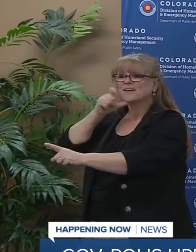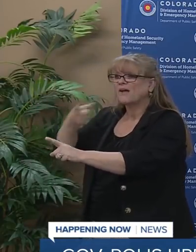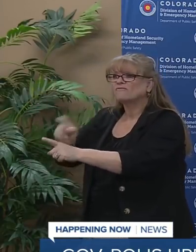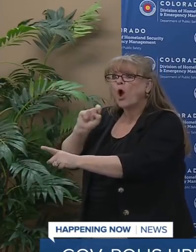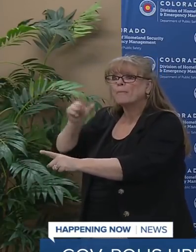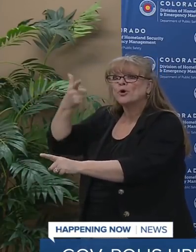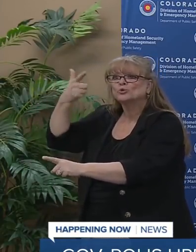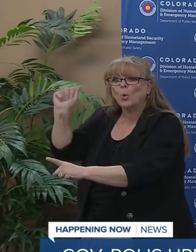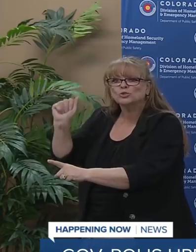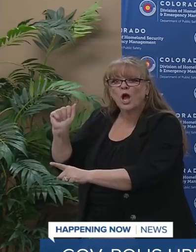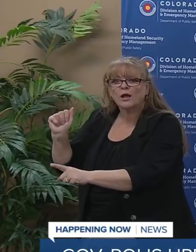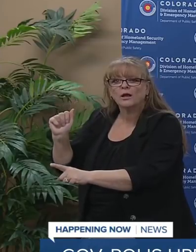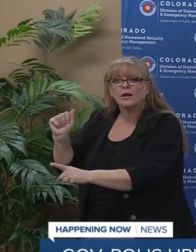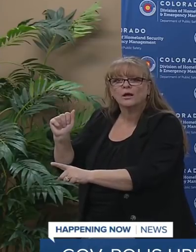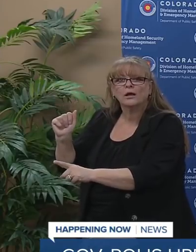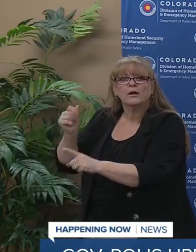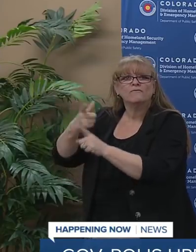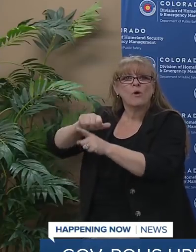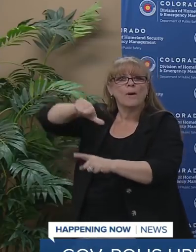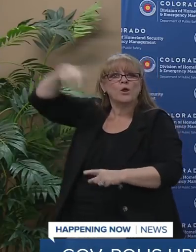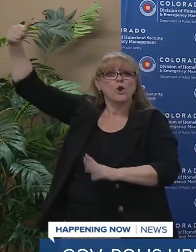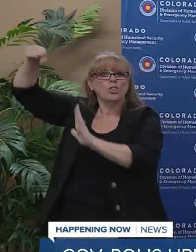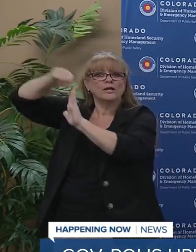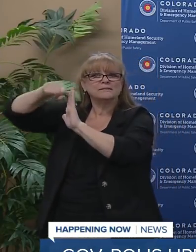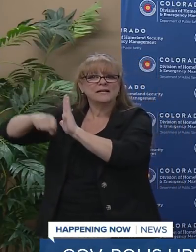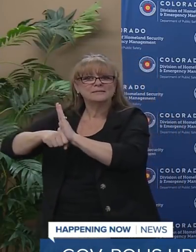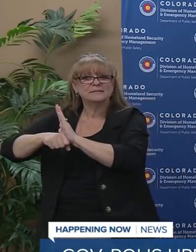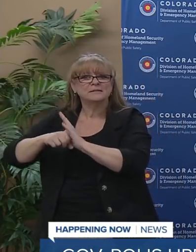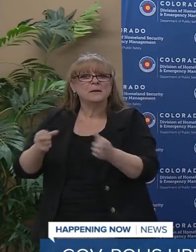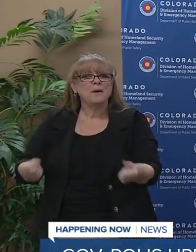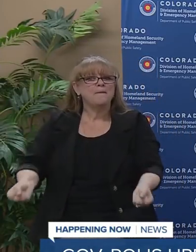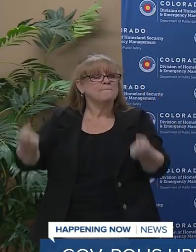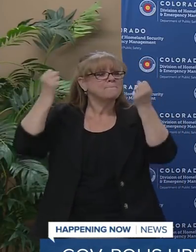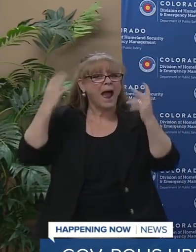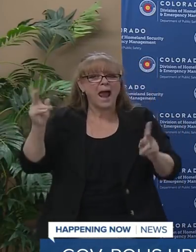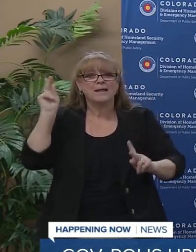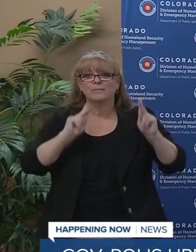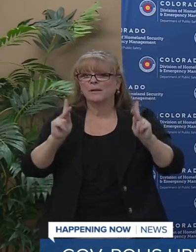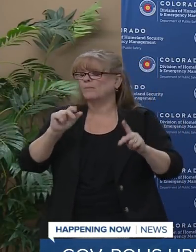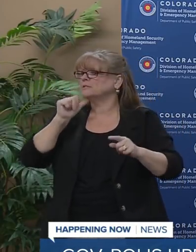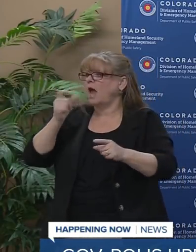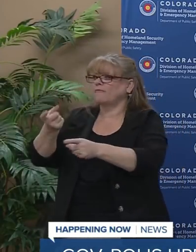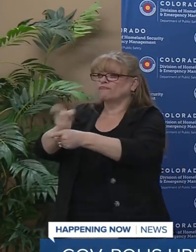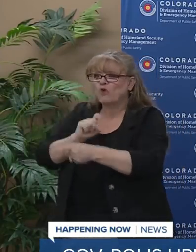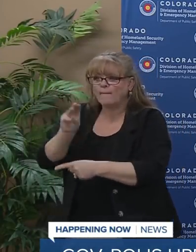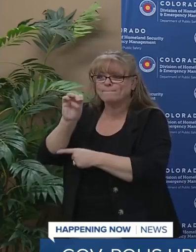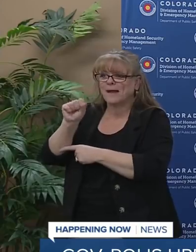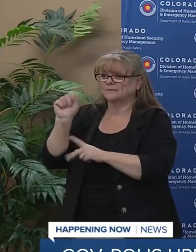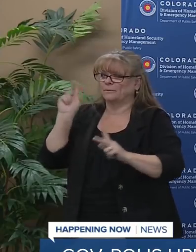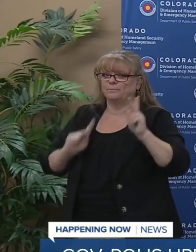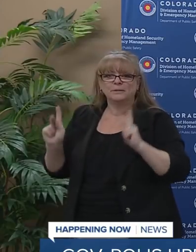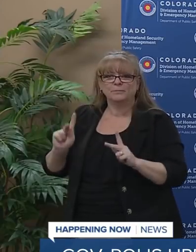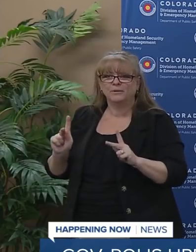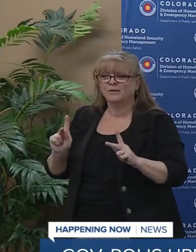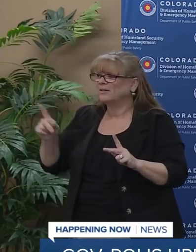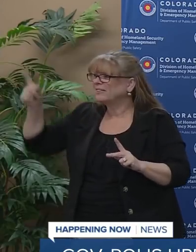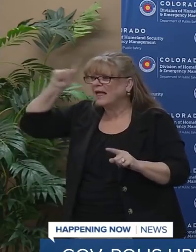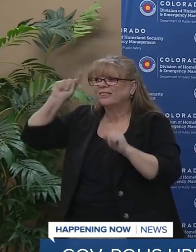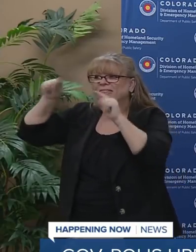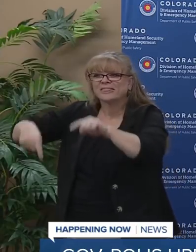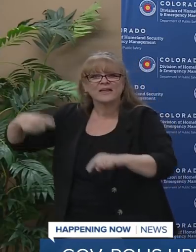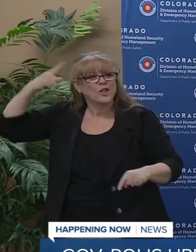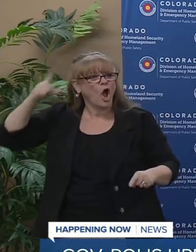from Mesa County. I know you've already said that people shouldn't treat this like a vacation and they shouldn't go too far from home, but I'm wondering